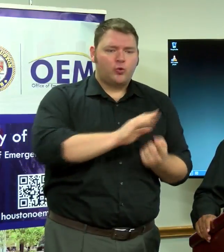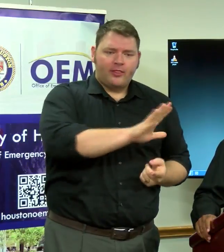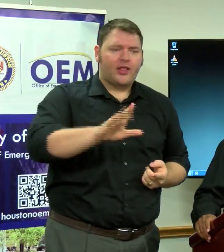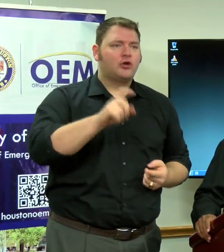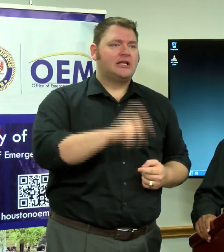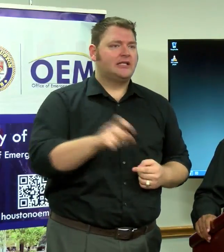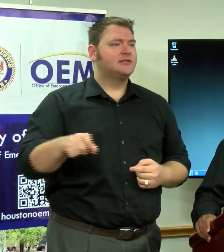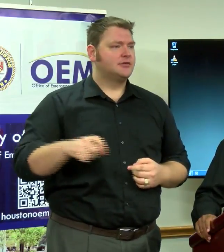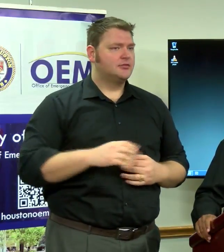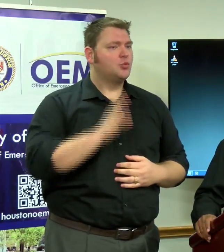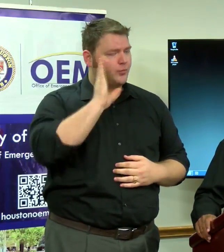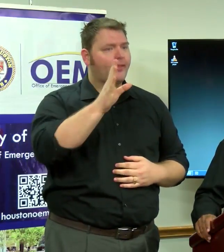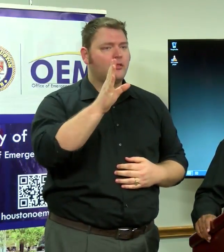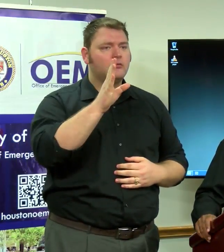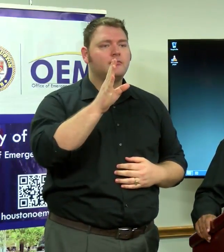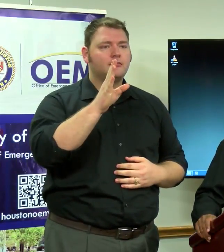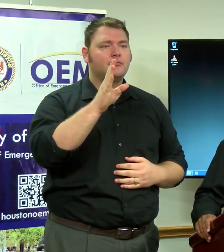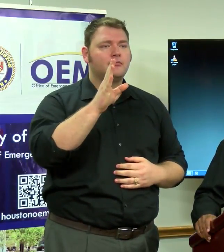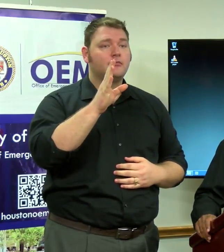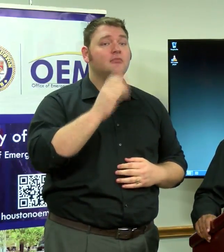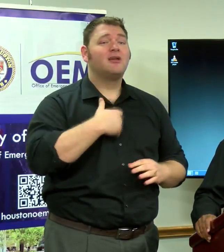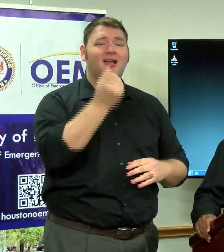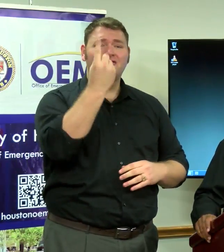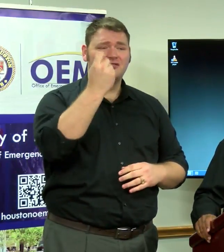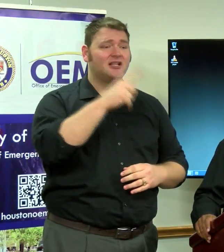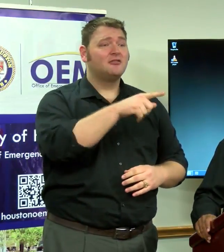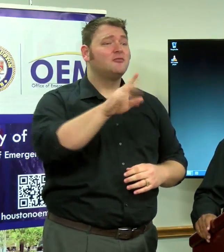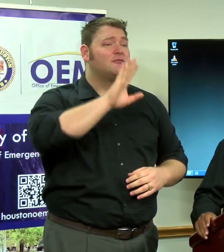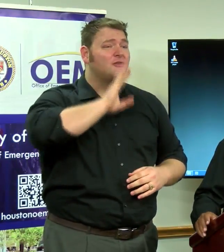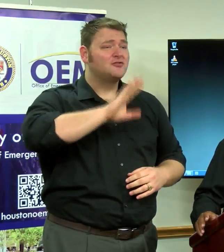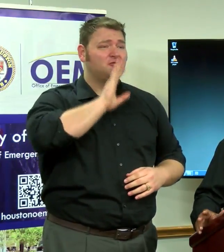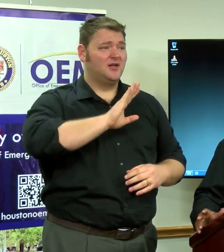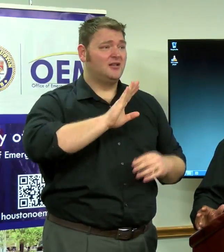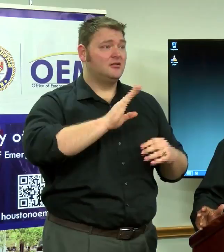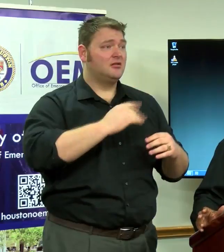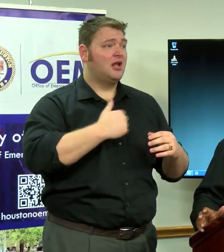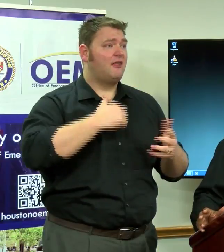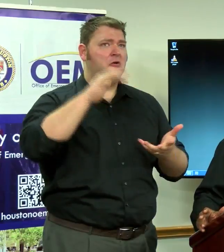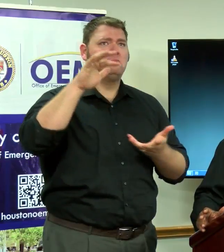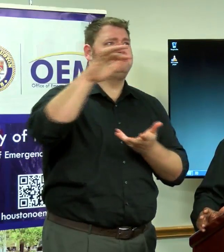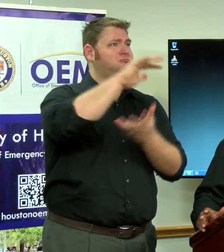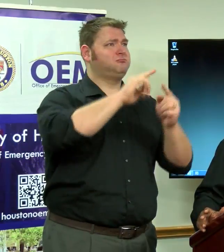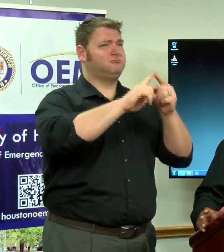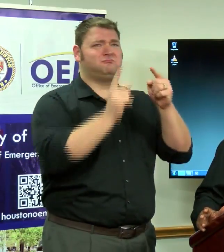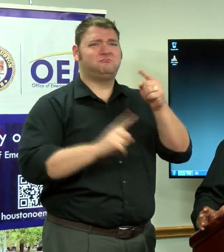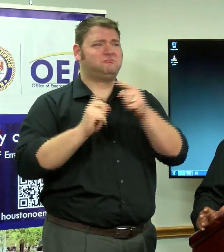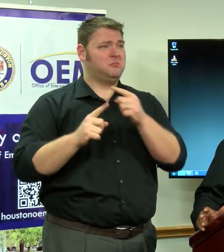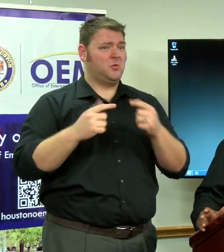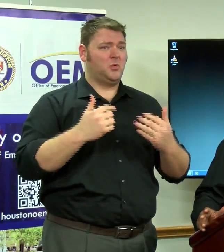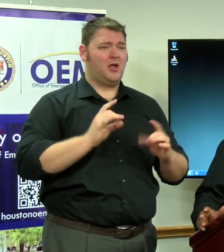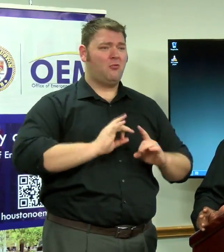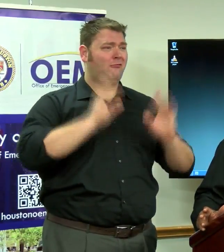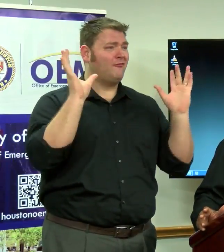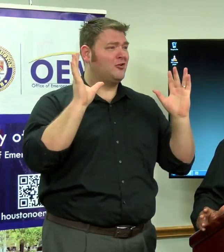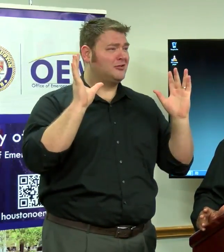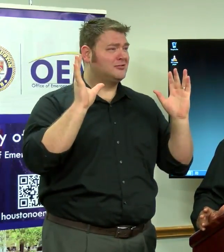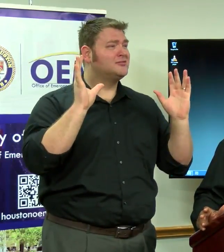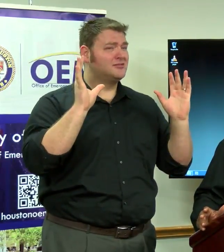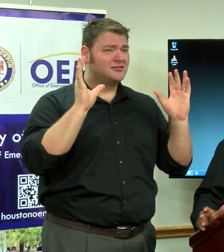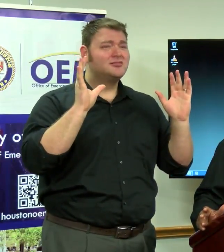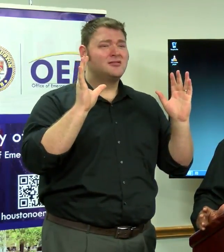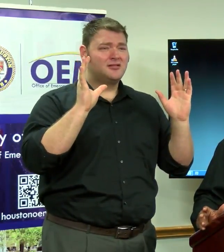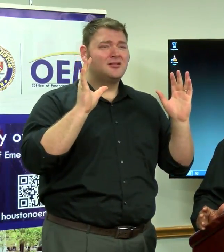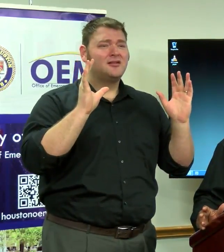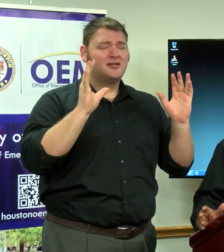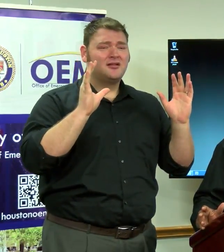need. I understand frustration. When you have a storm of this magnitude, where the effects and the impact will